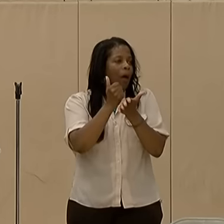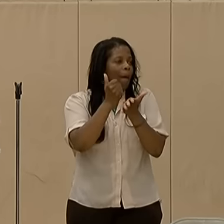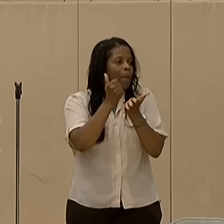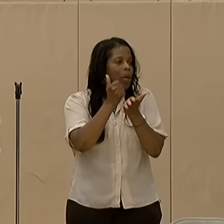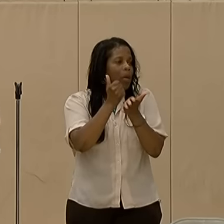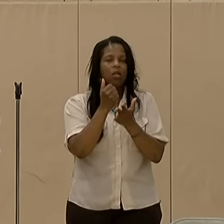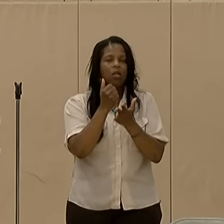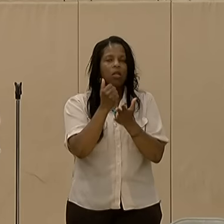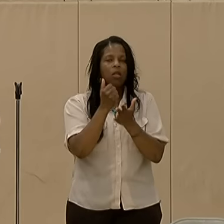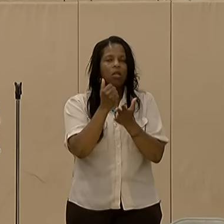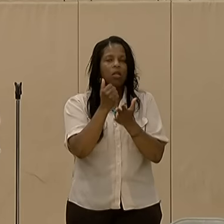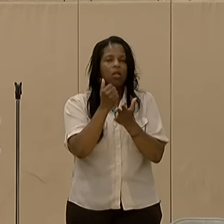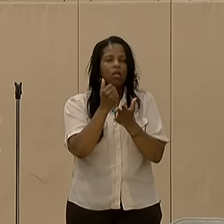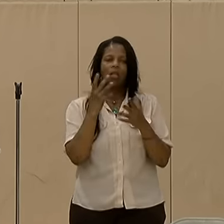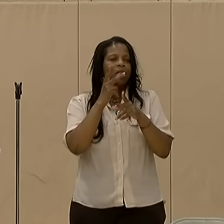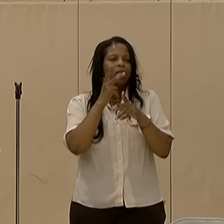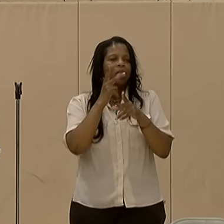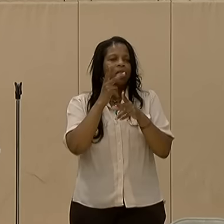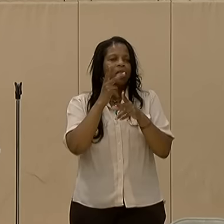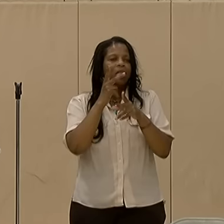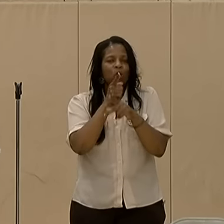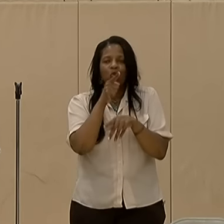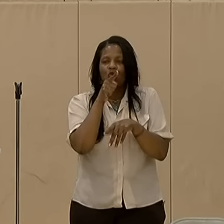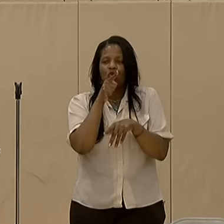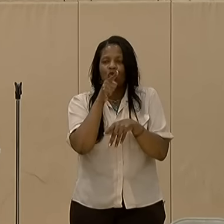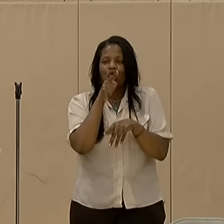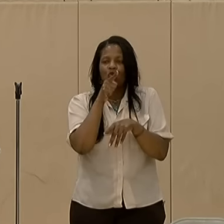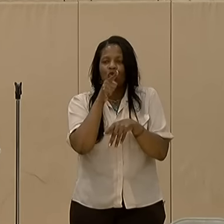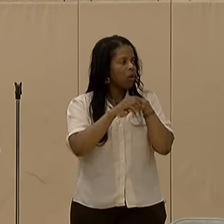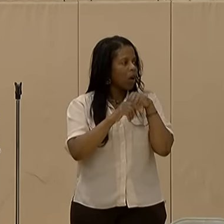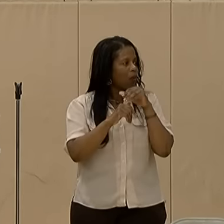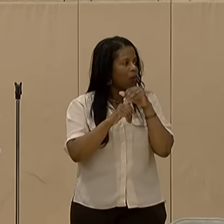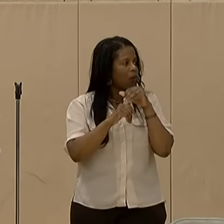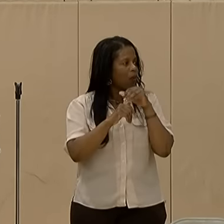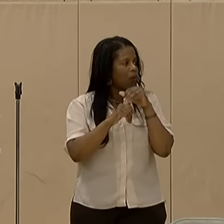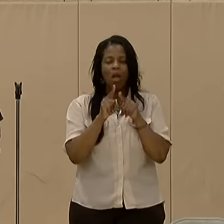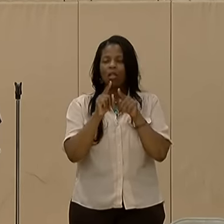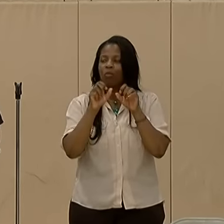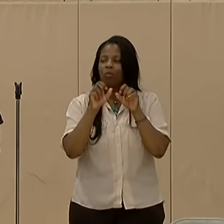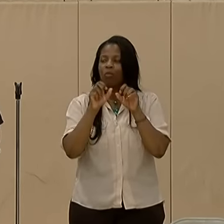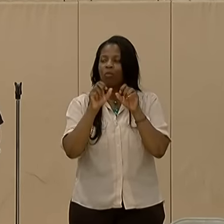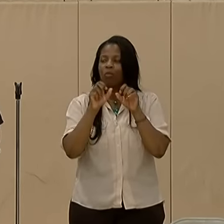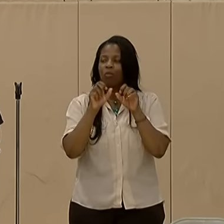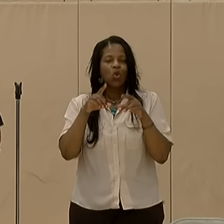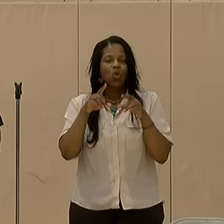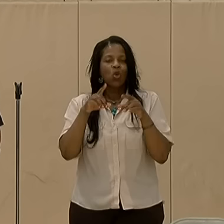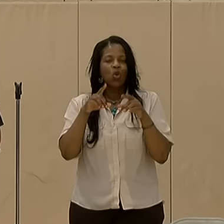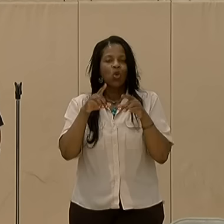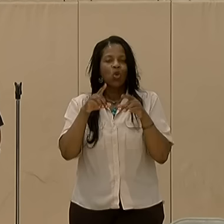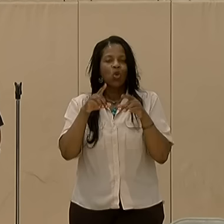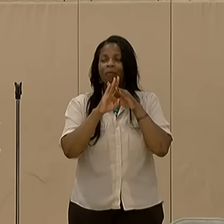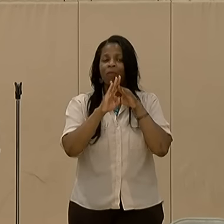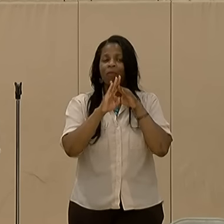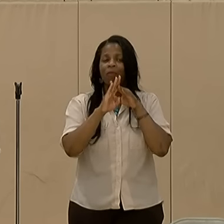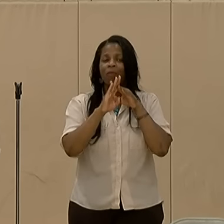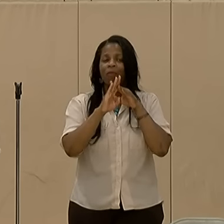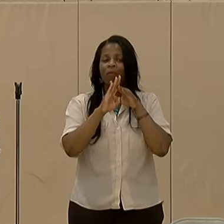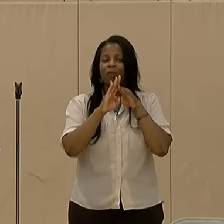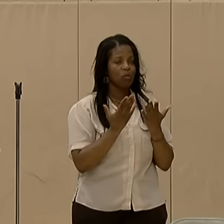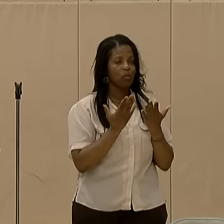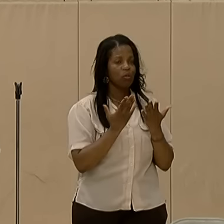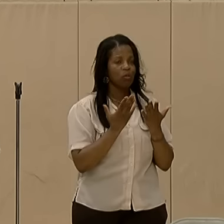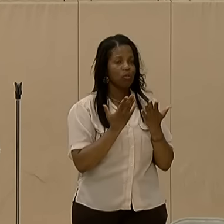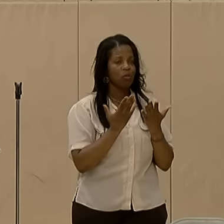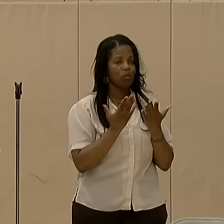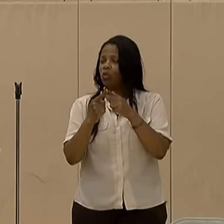helping and keeping you comfortable as possible during this evacuation. So it all starts